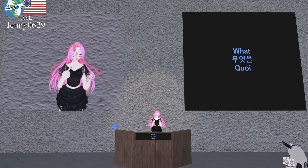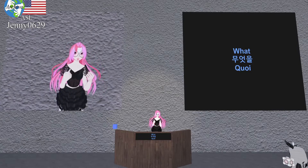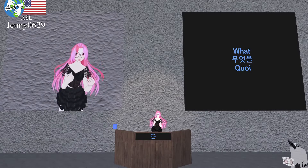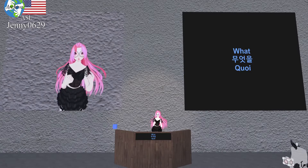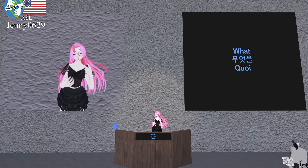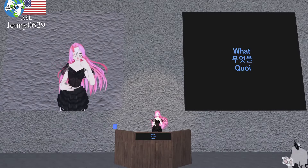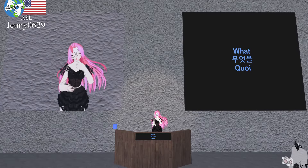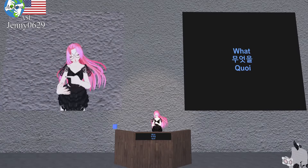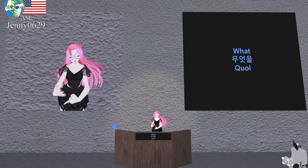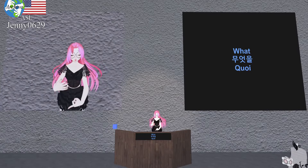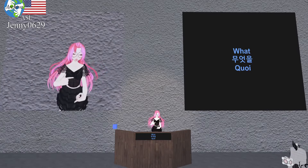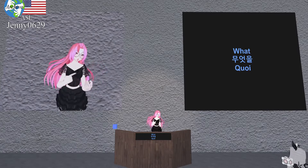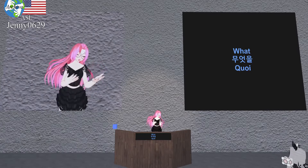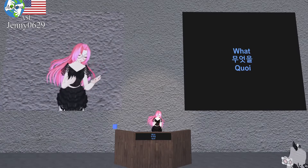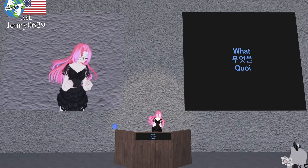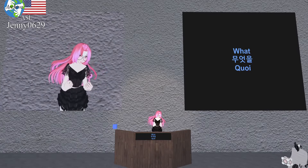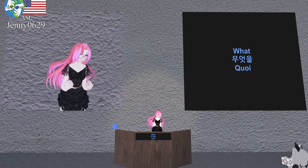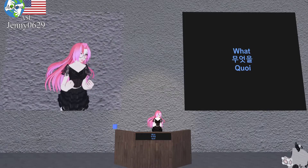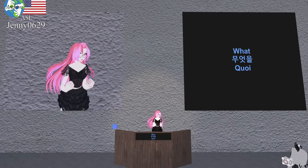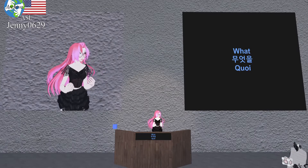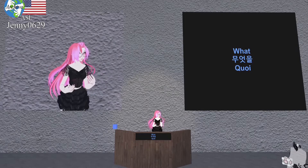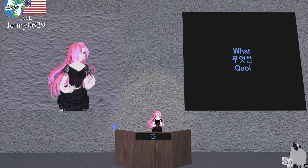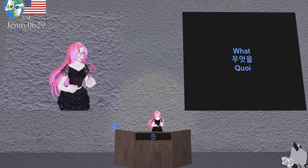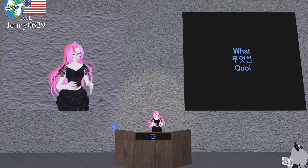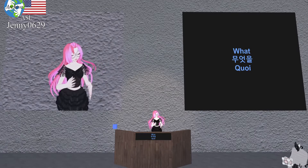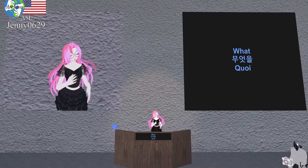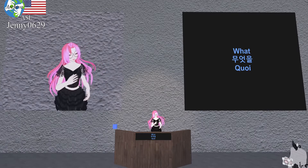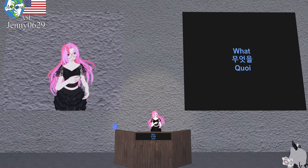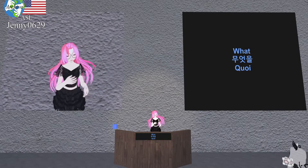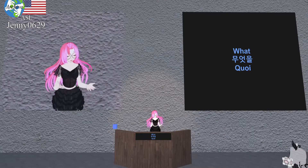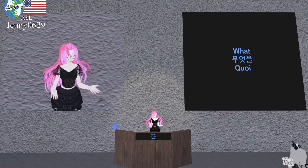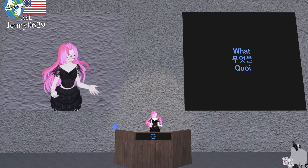like, I do what I want.